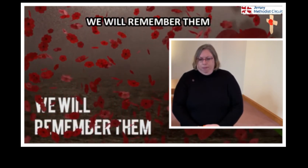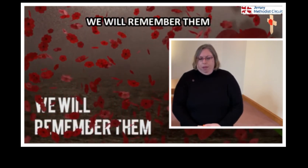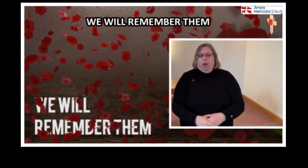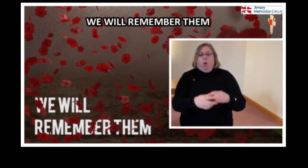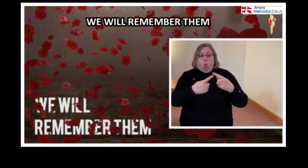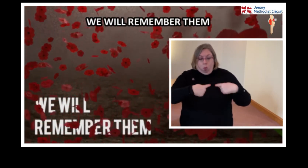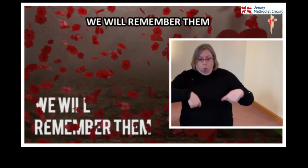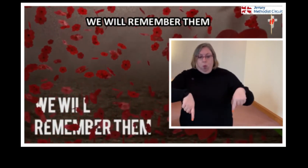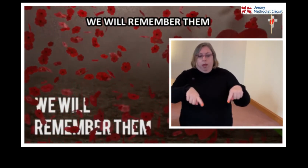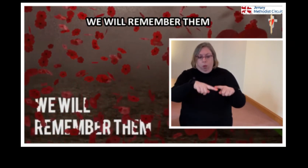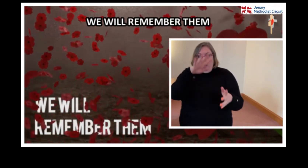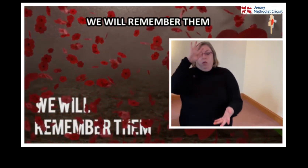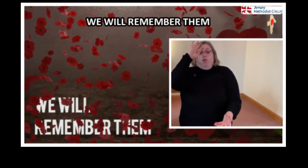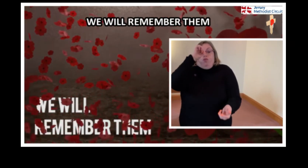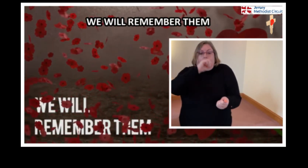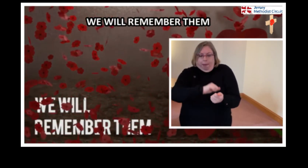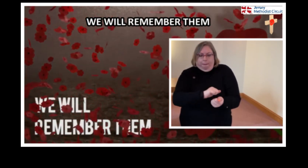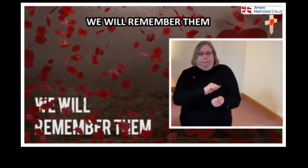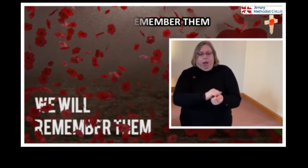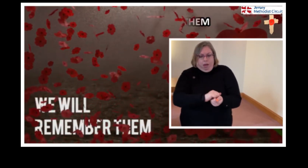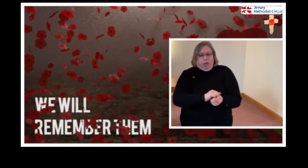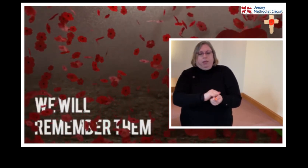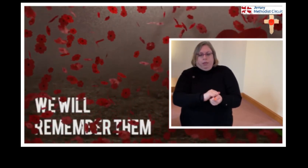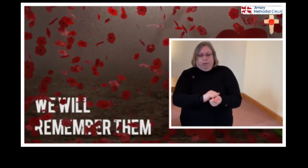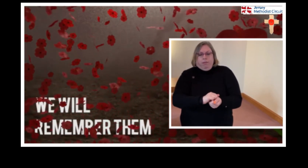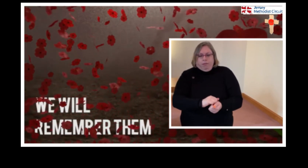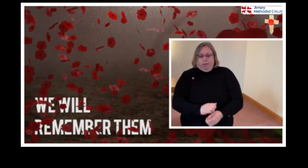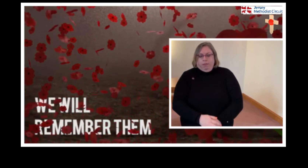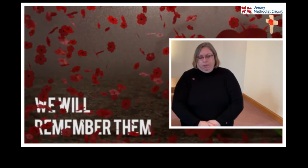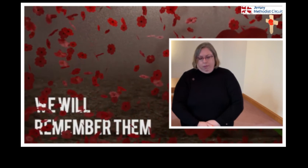We will remember them.